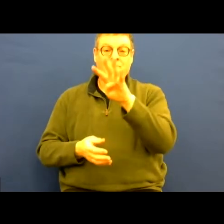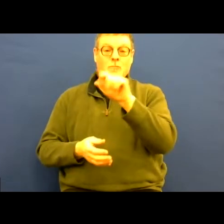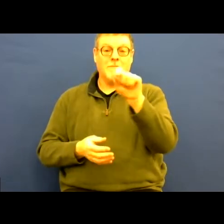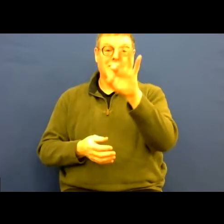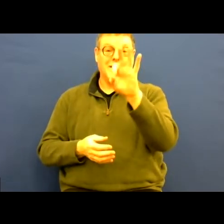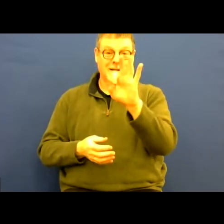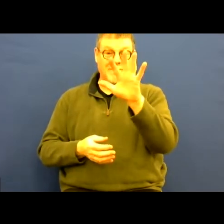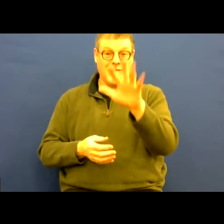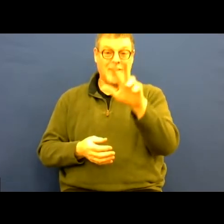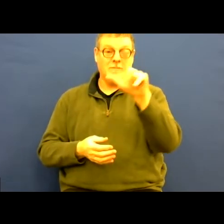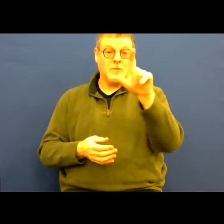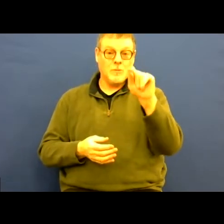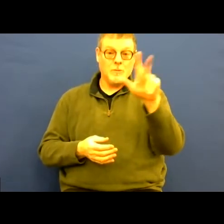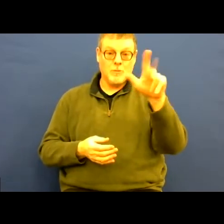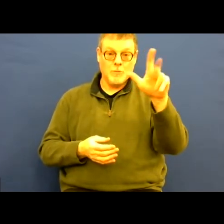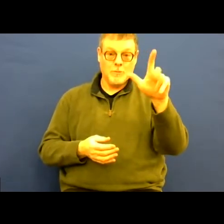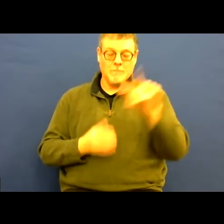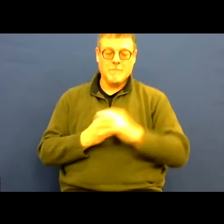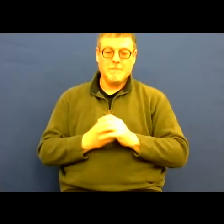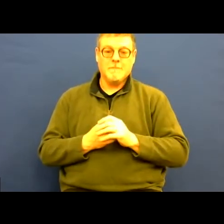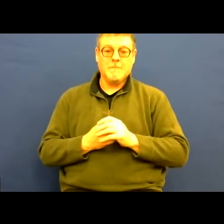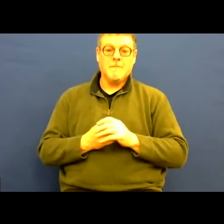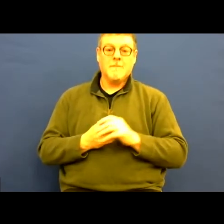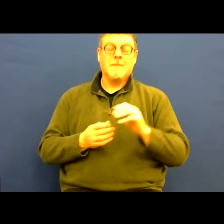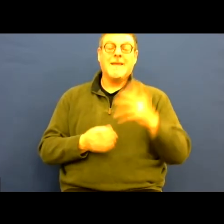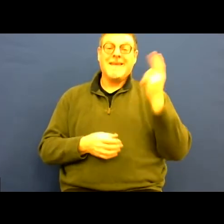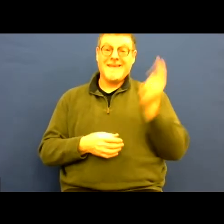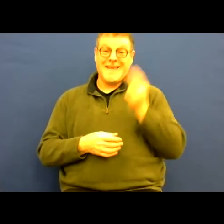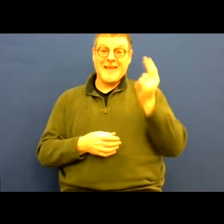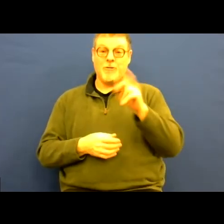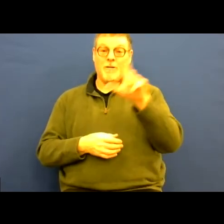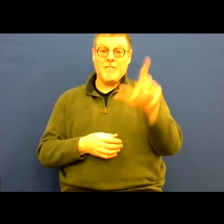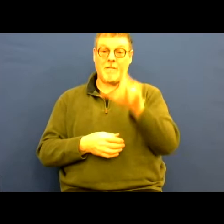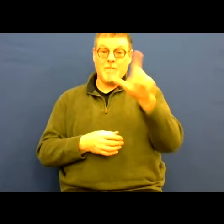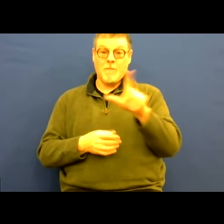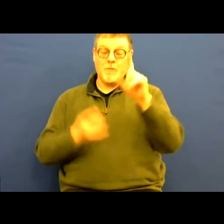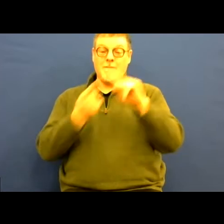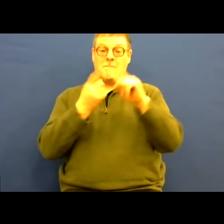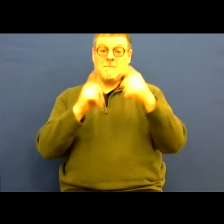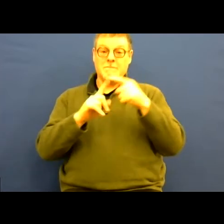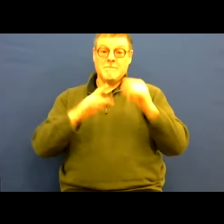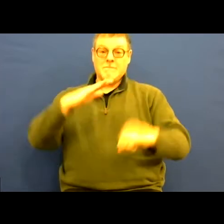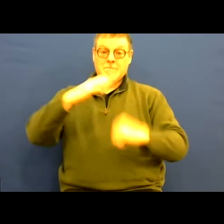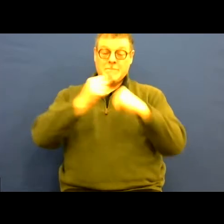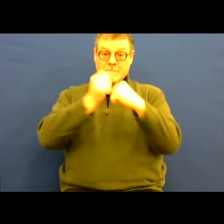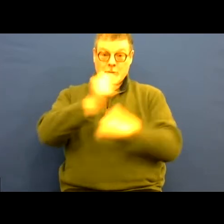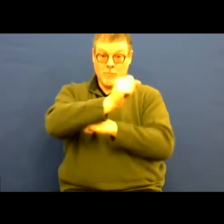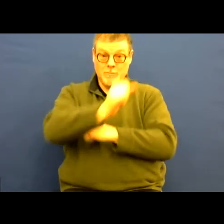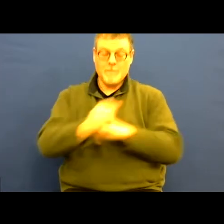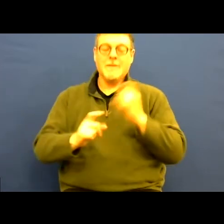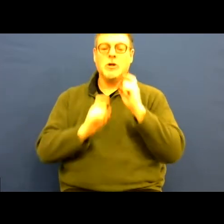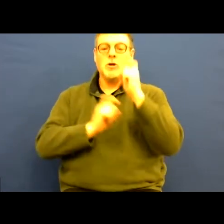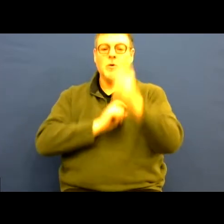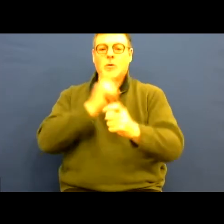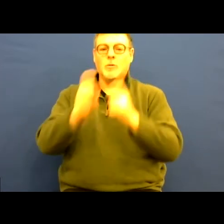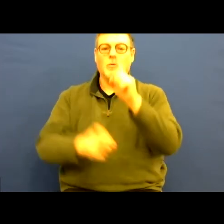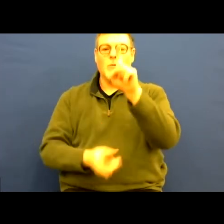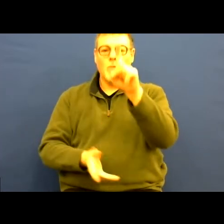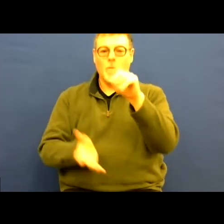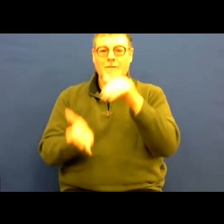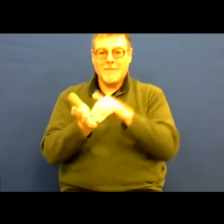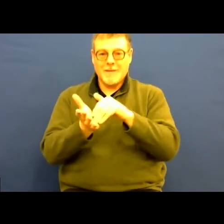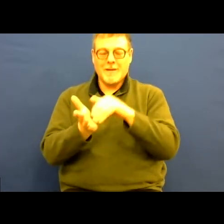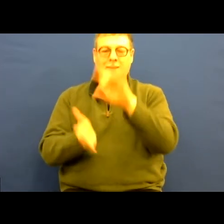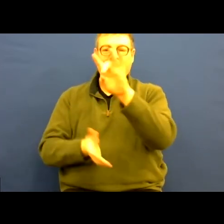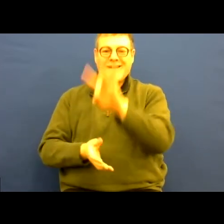4-95, 2023. Whereas Henrietta Public Library Friends and Foundation, Inc. has donated